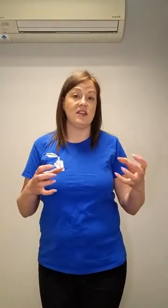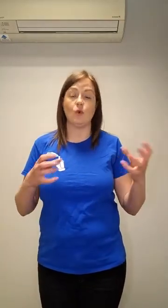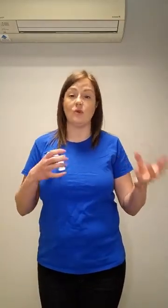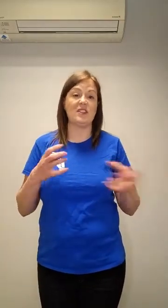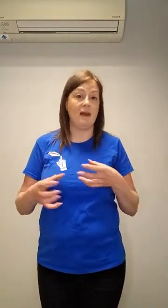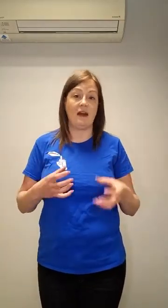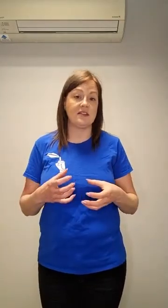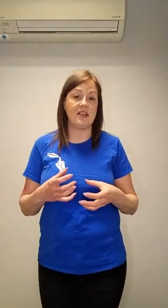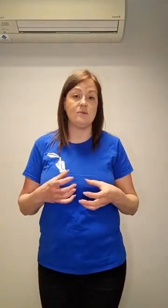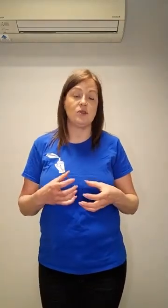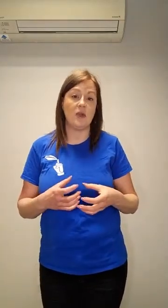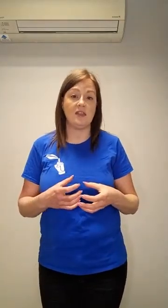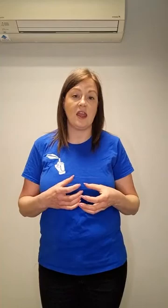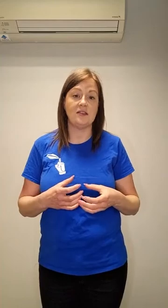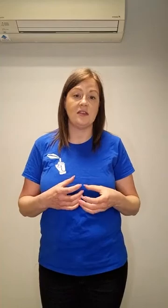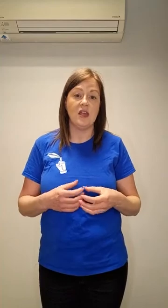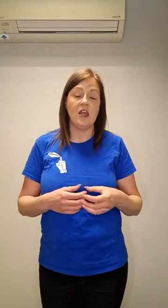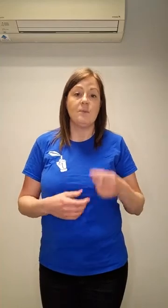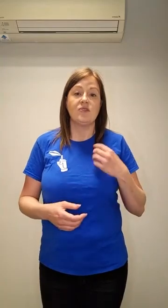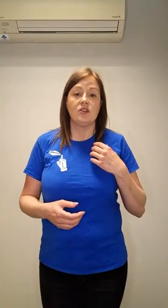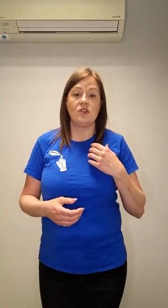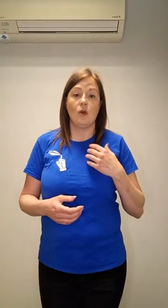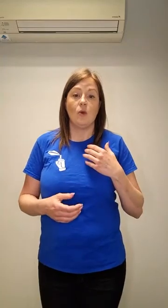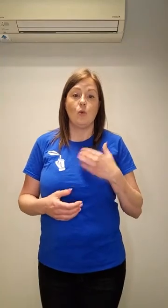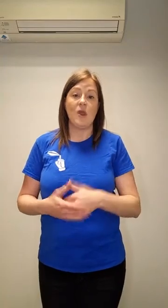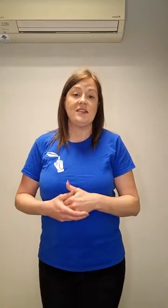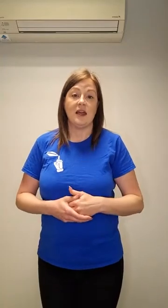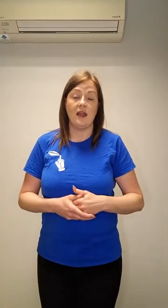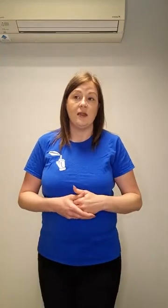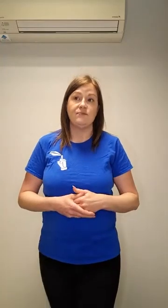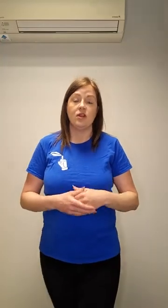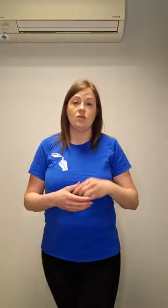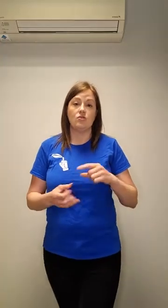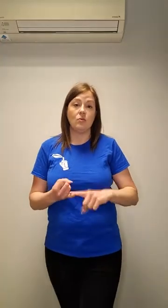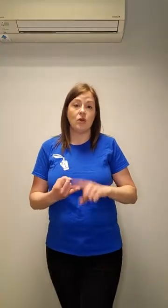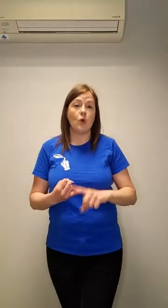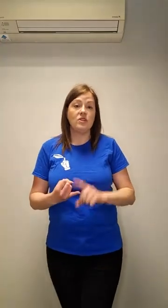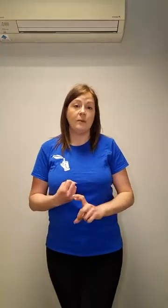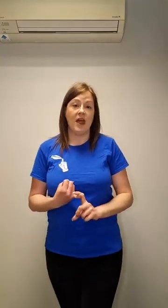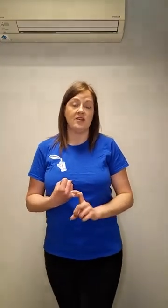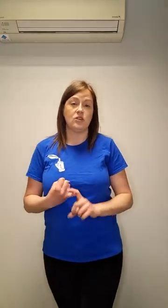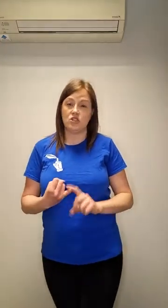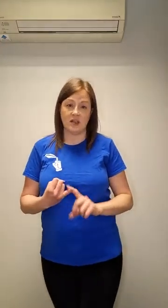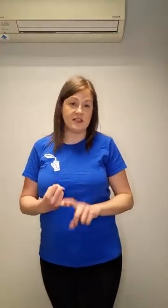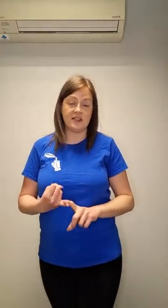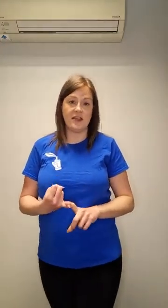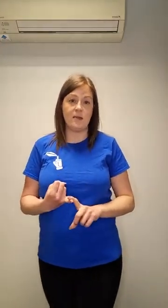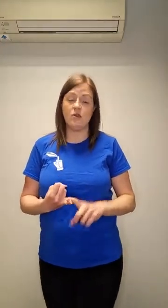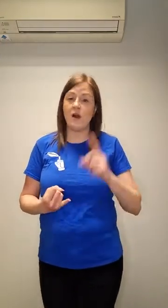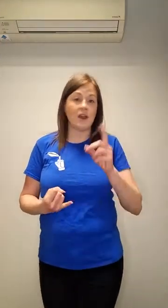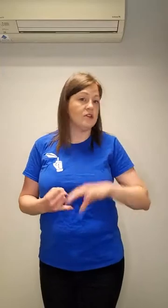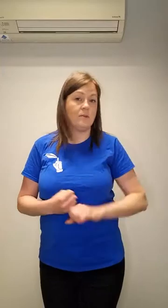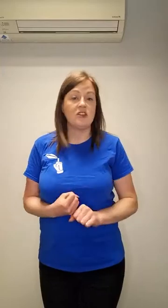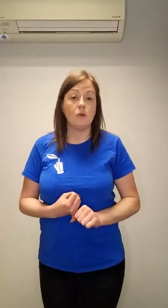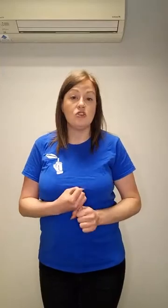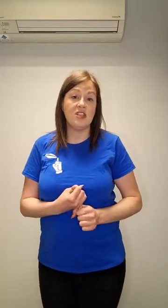or similarities between things. So we say, you don't go to bed just to sleep. You might go to bed to watch